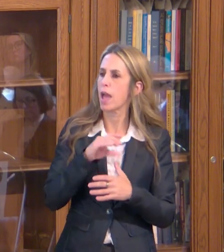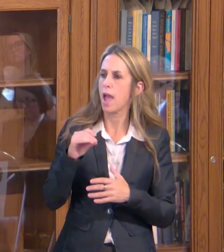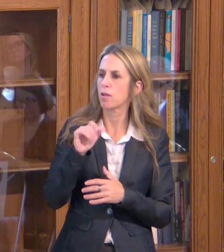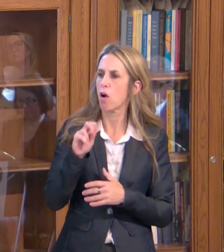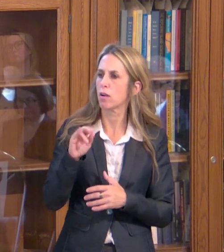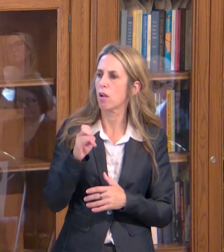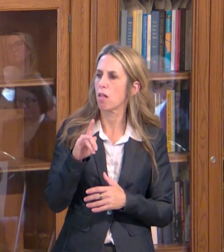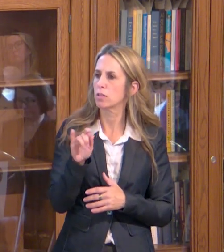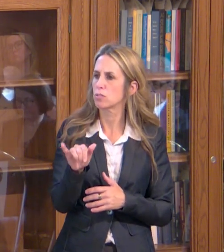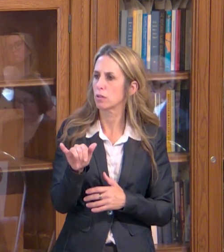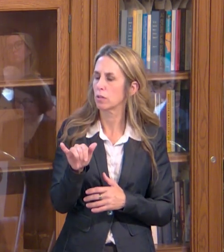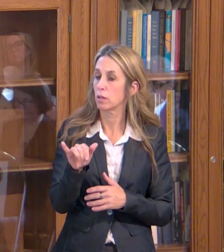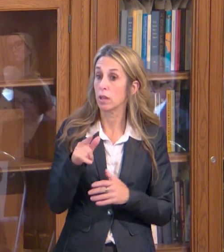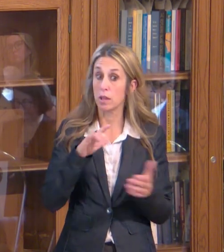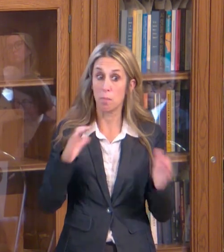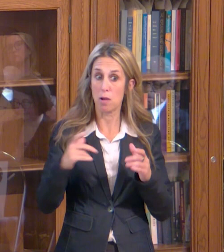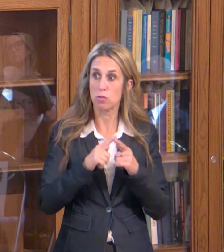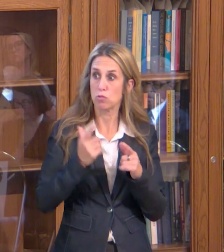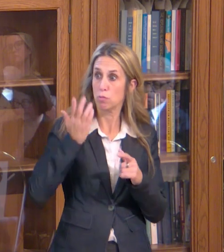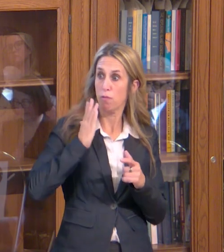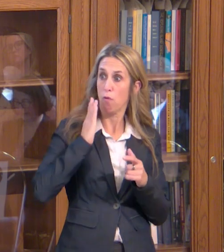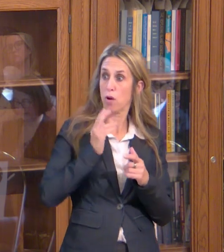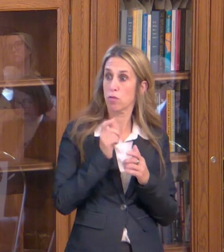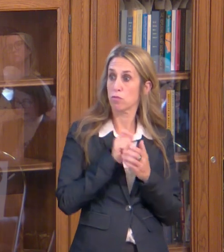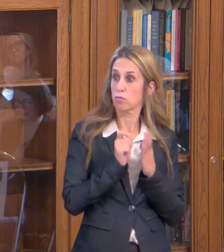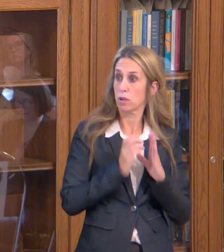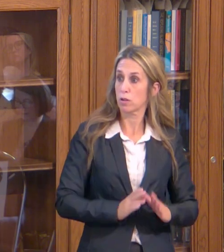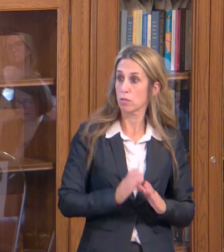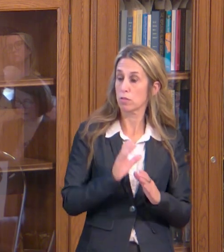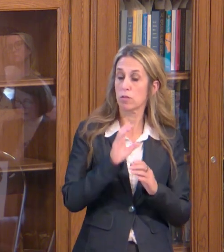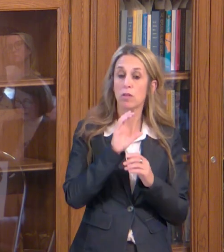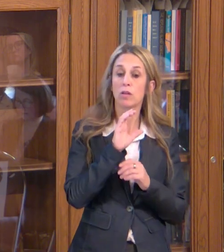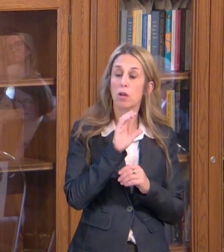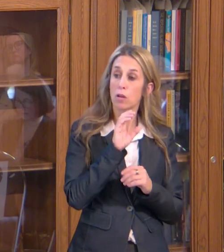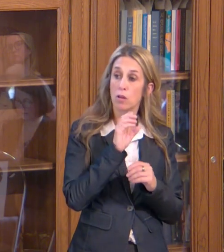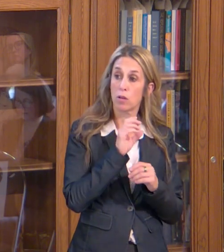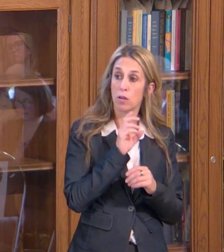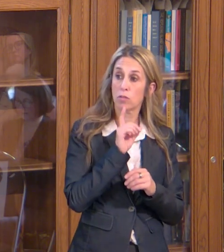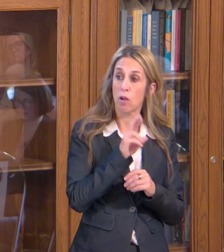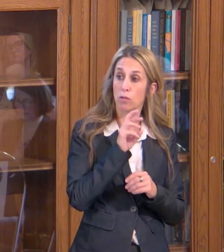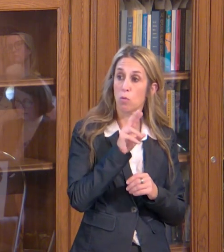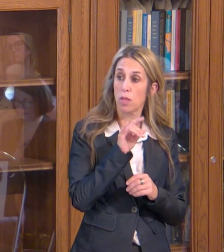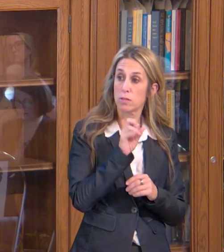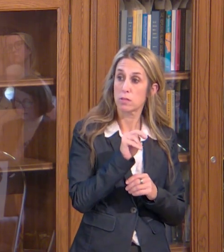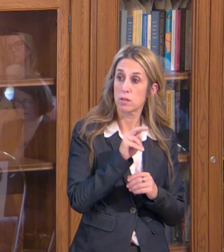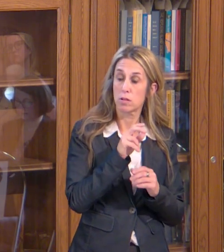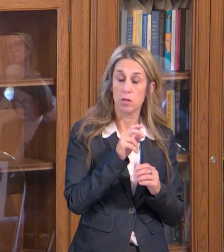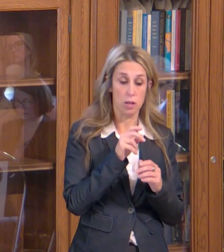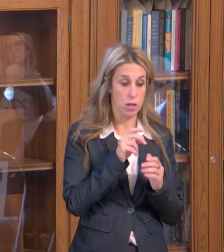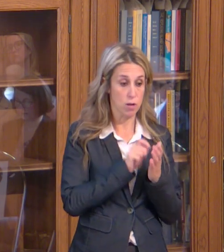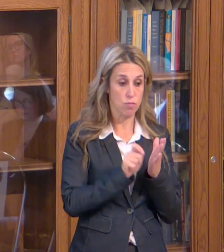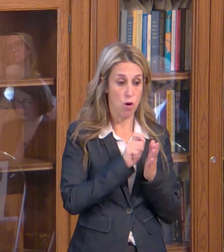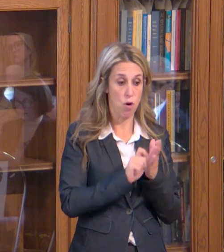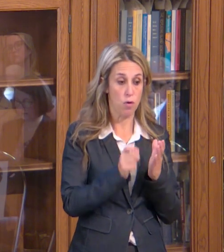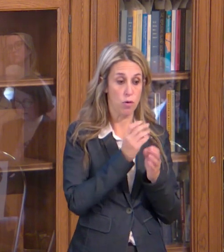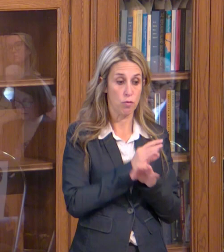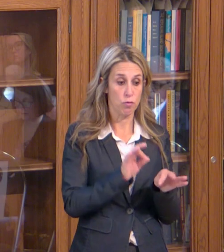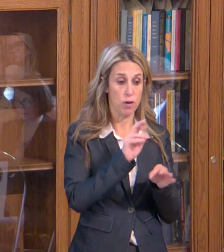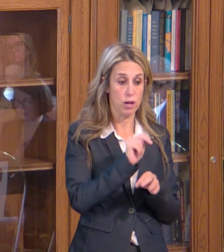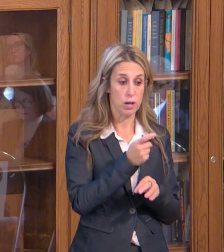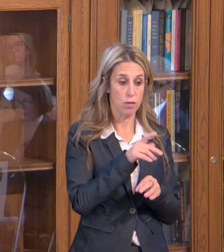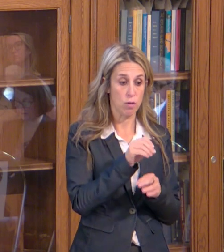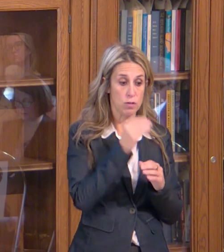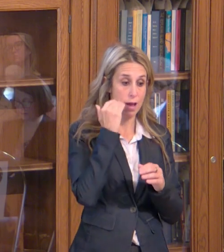to the work of earlier Scholars and one is Carter G Woodson who wrote a book called free free negro heads of